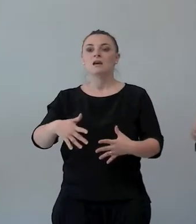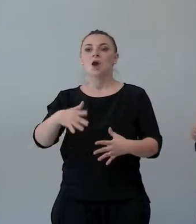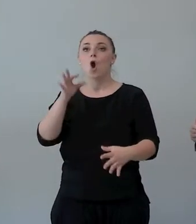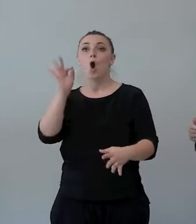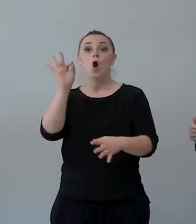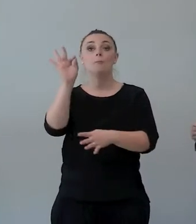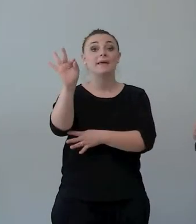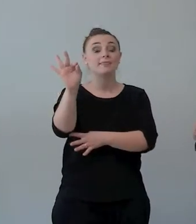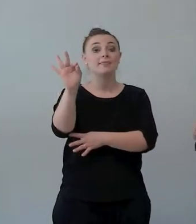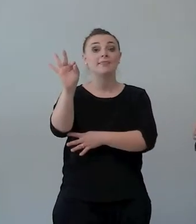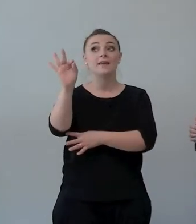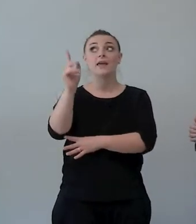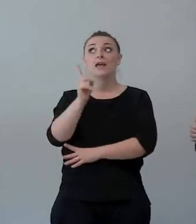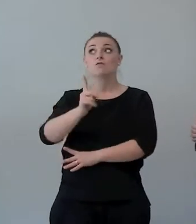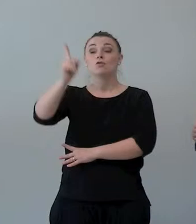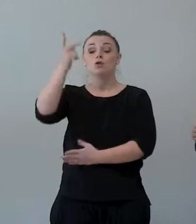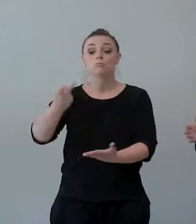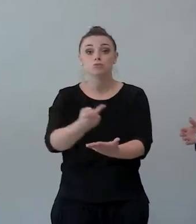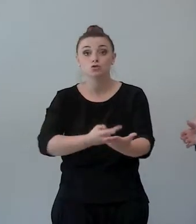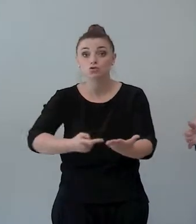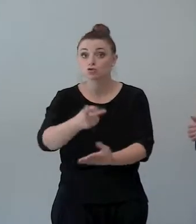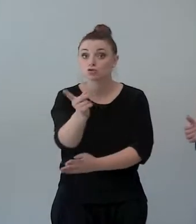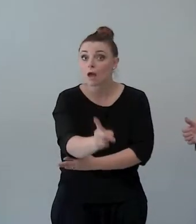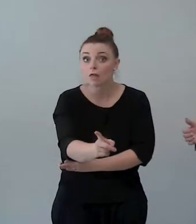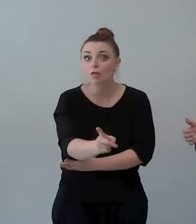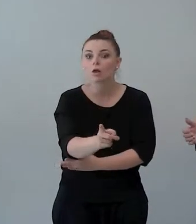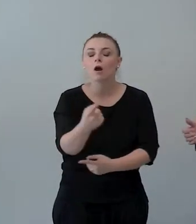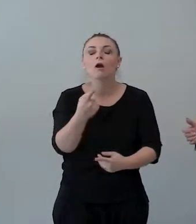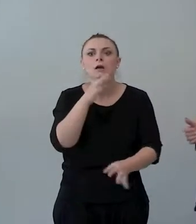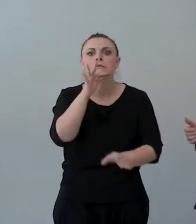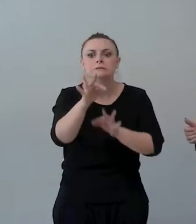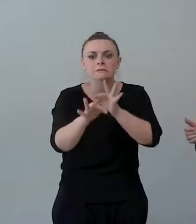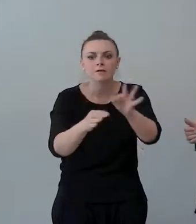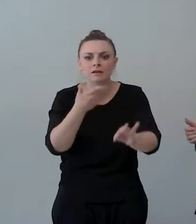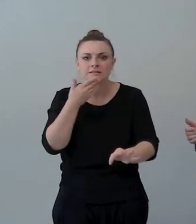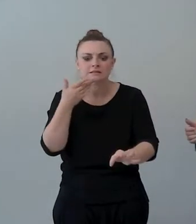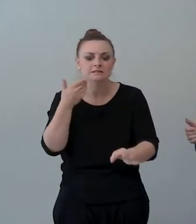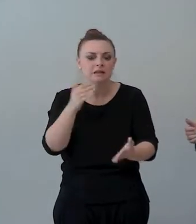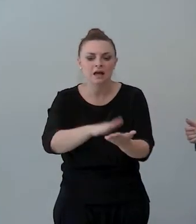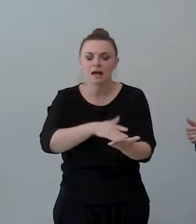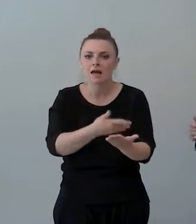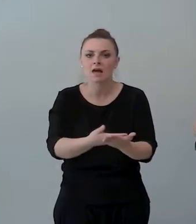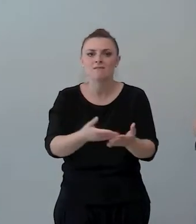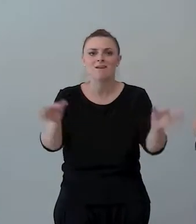our struggles don't follow God's plans, sono invani. They are in vain.